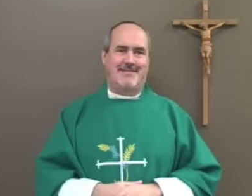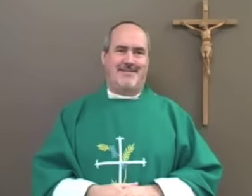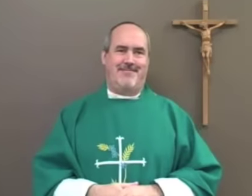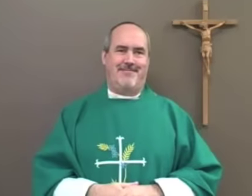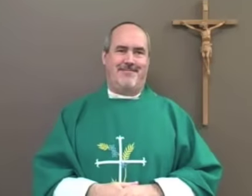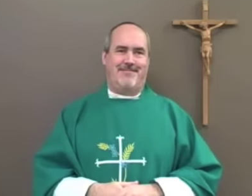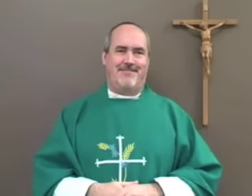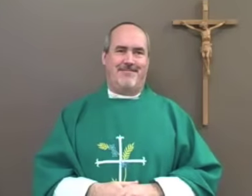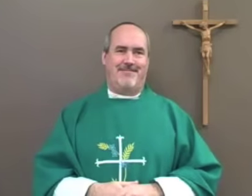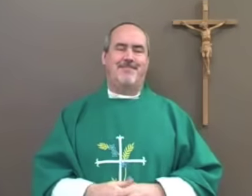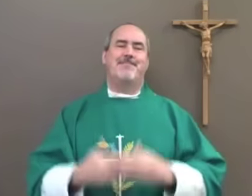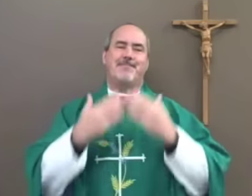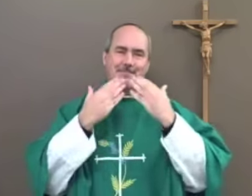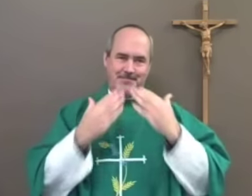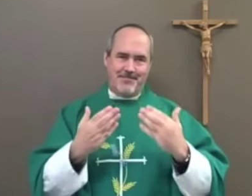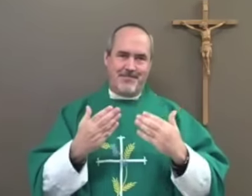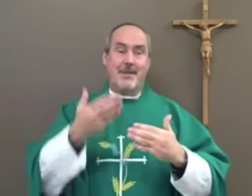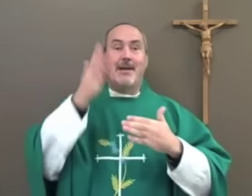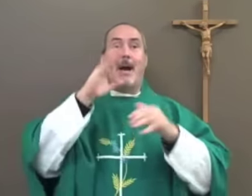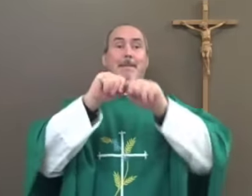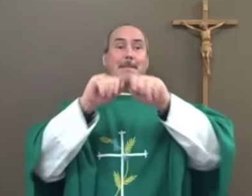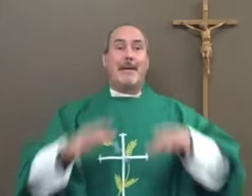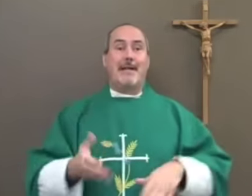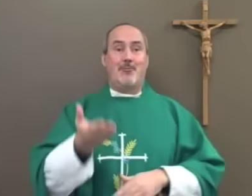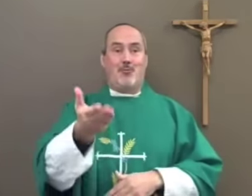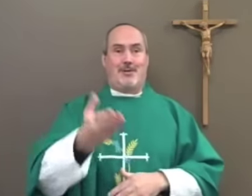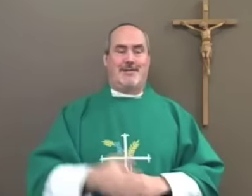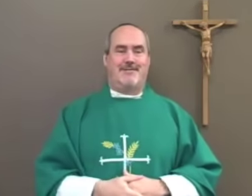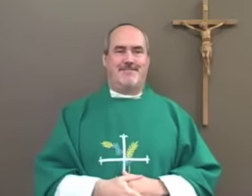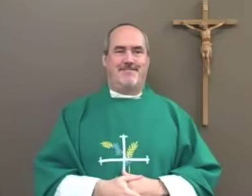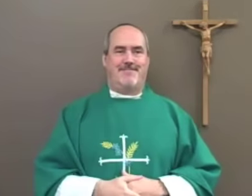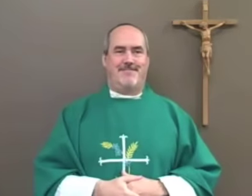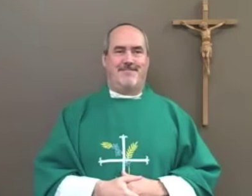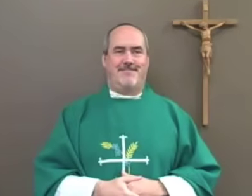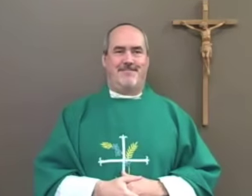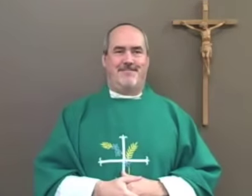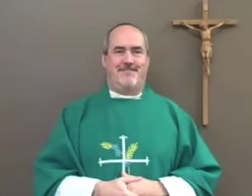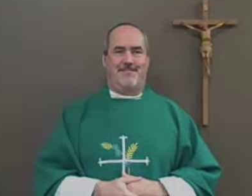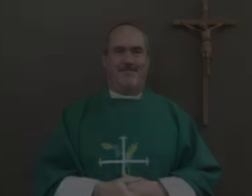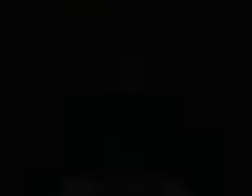remember to always be thankful for that blessing. Thank you, and God bless.